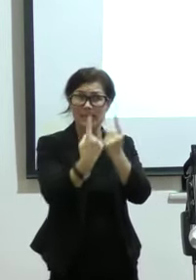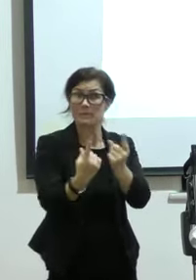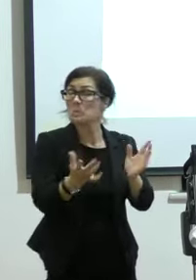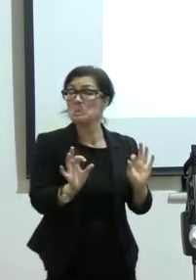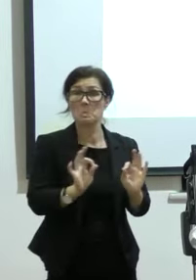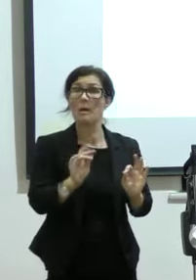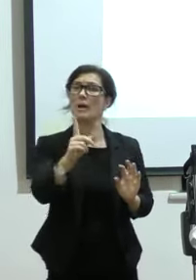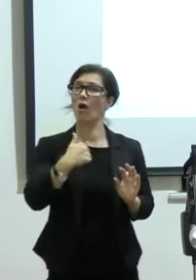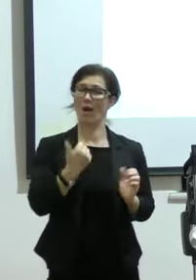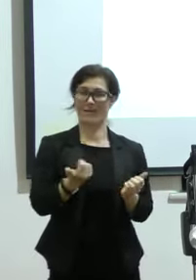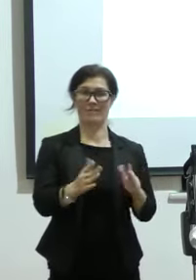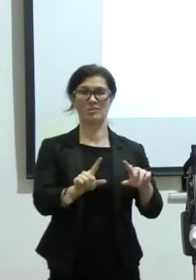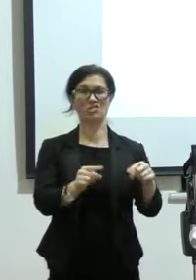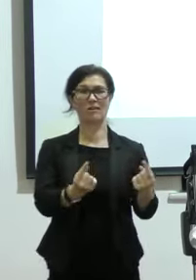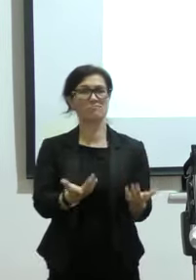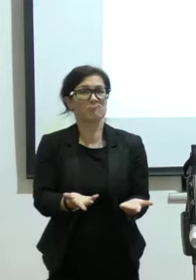say,